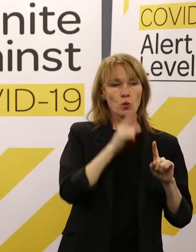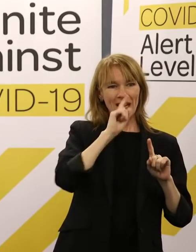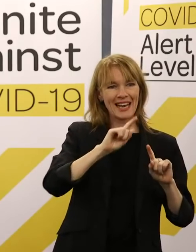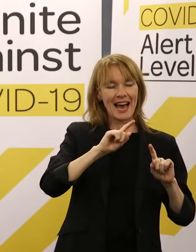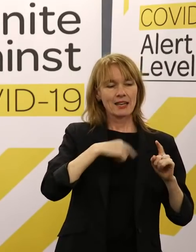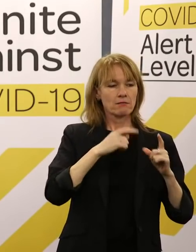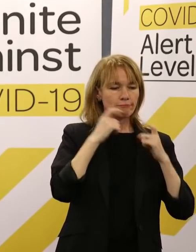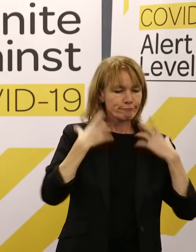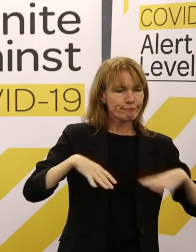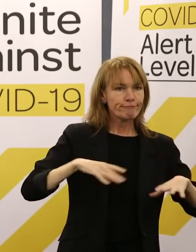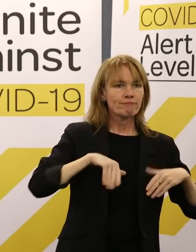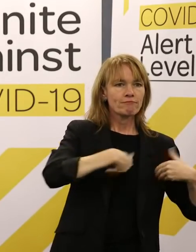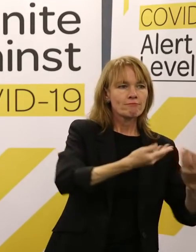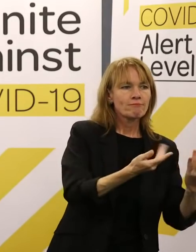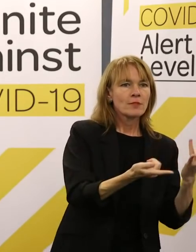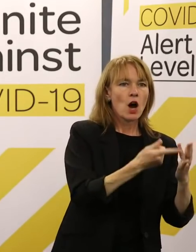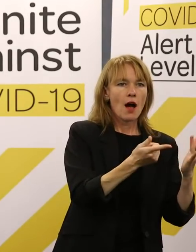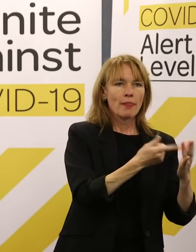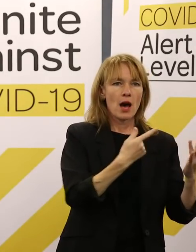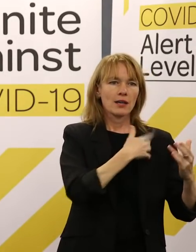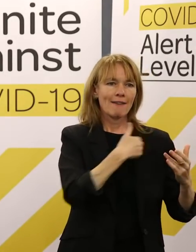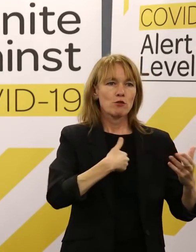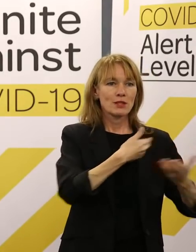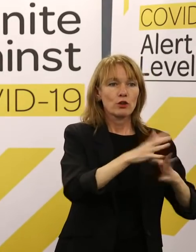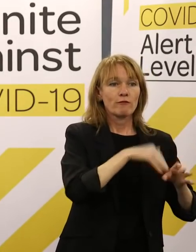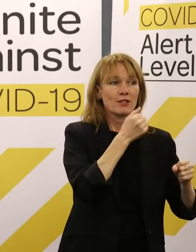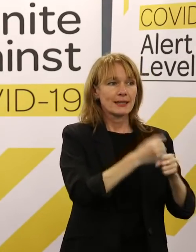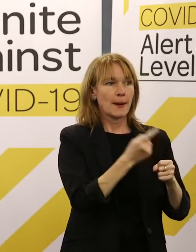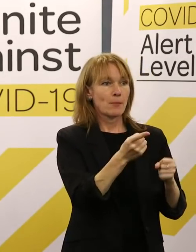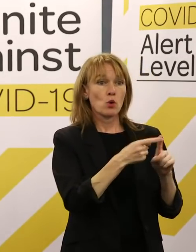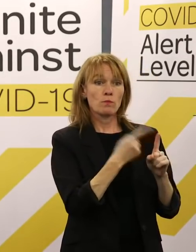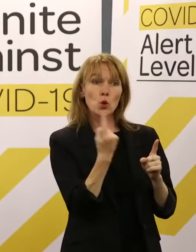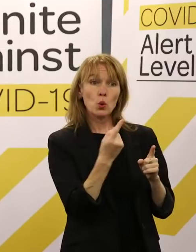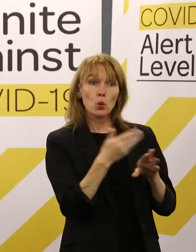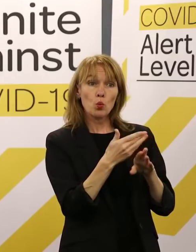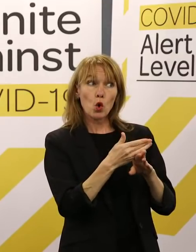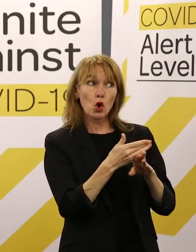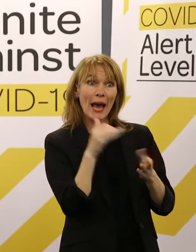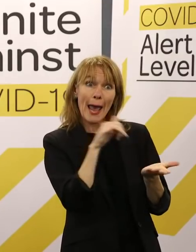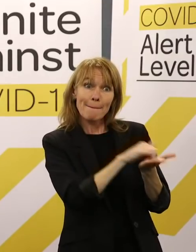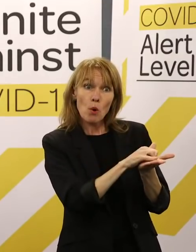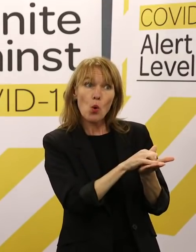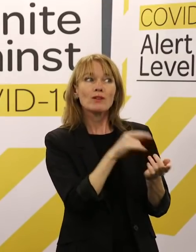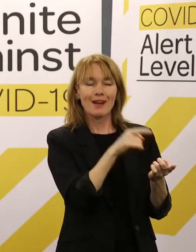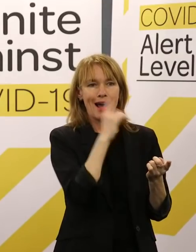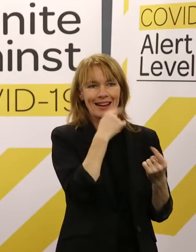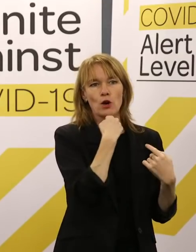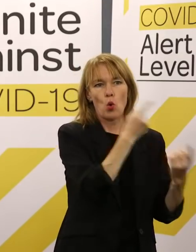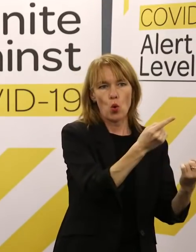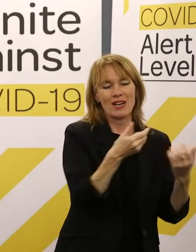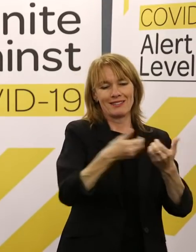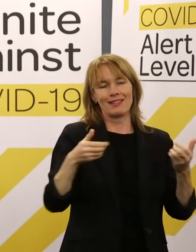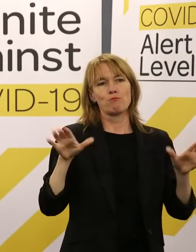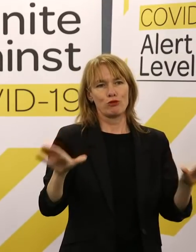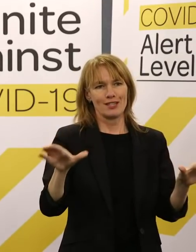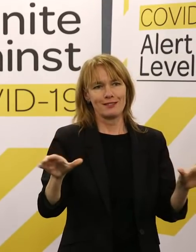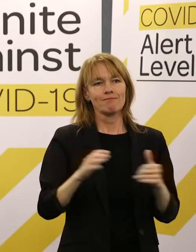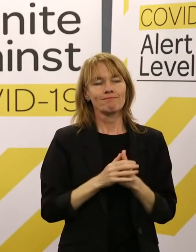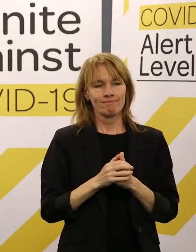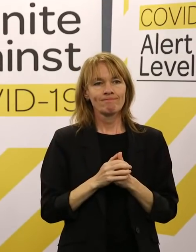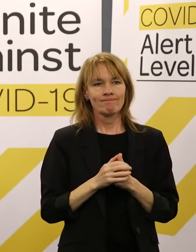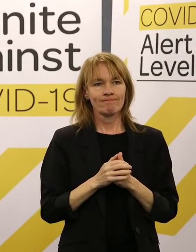like Customs and MPI, folk who work at the border. They will access that through that parallel store. But in terms